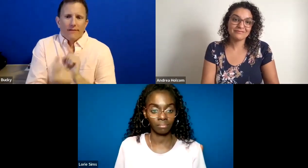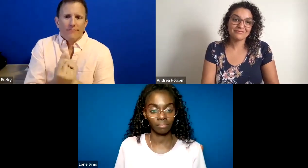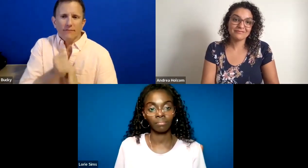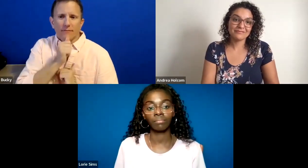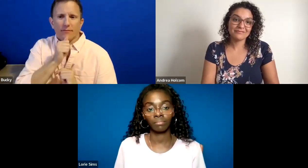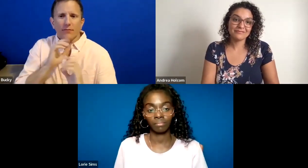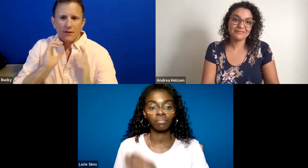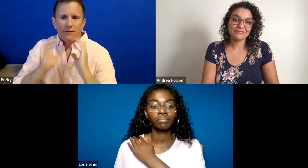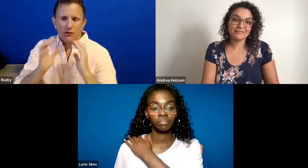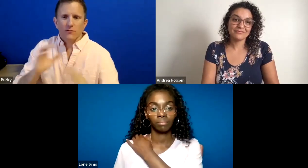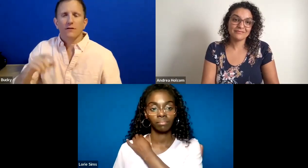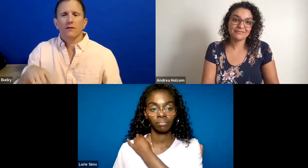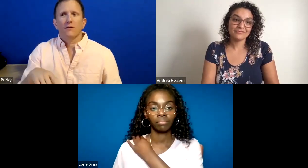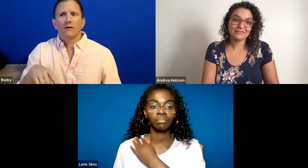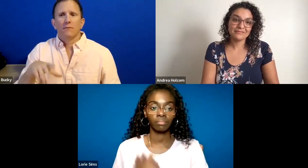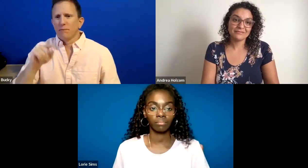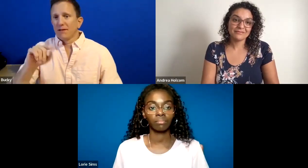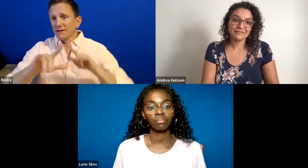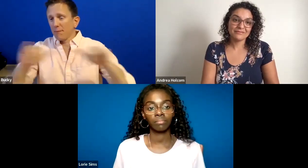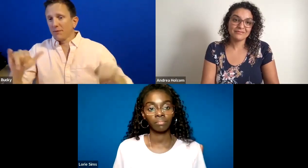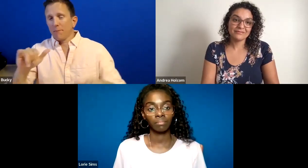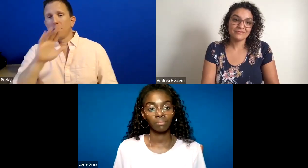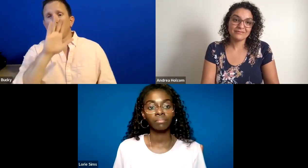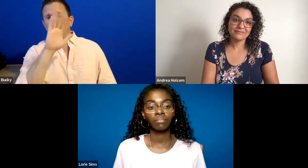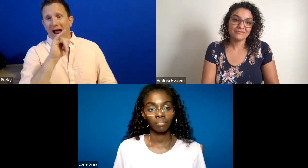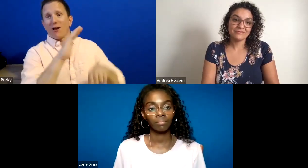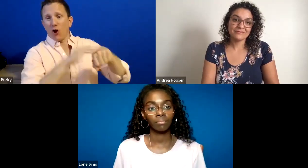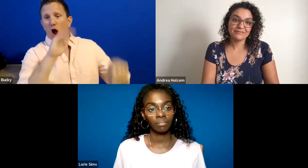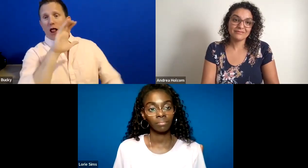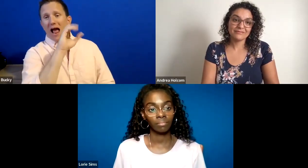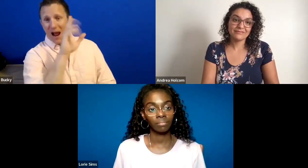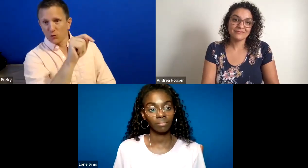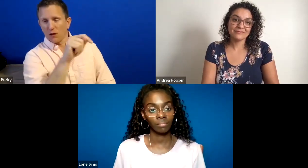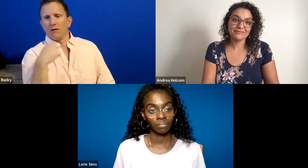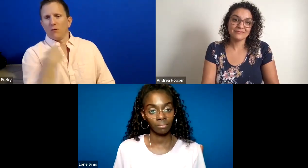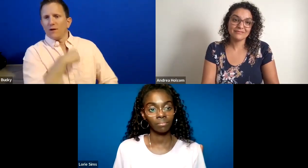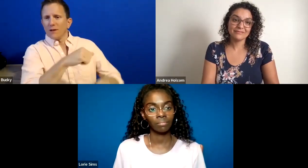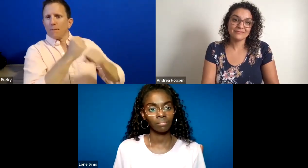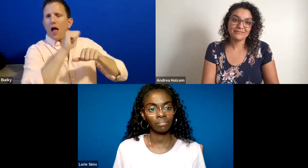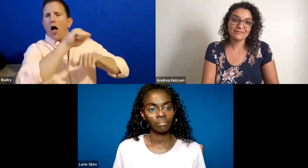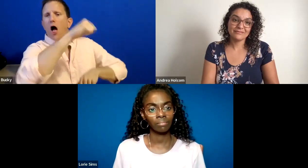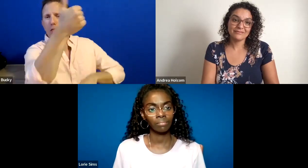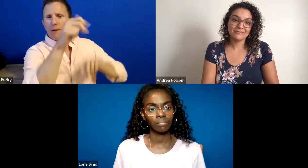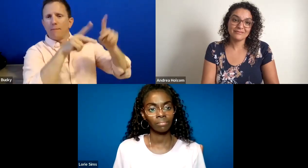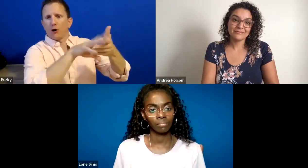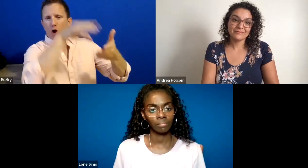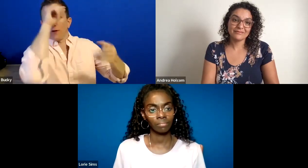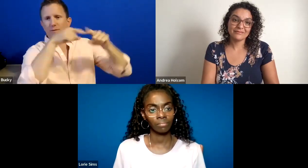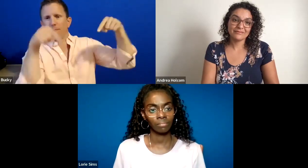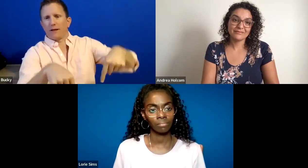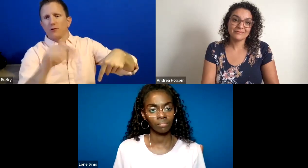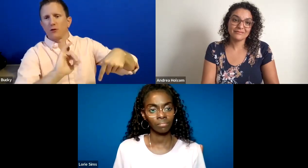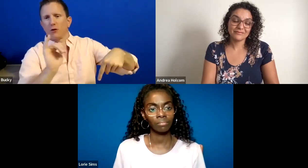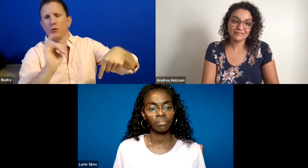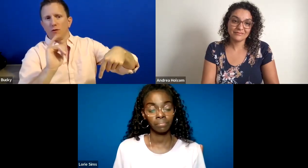she called me in to have a direct conversation, and we did. But at the same time, there was a call